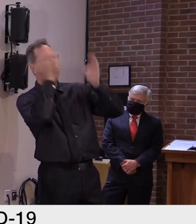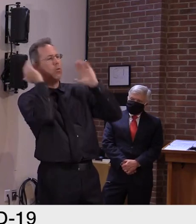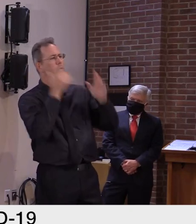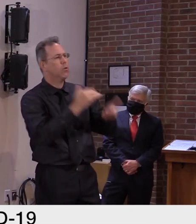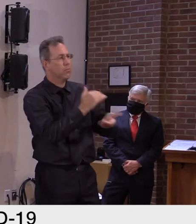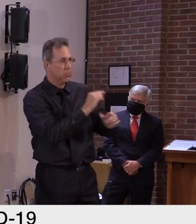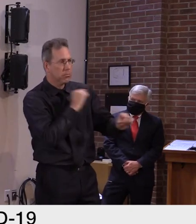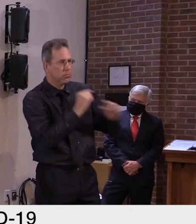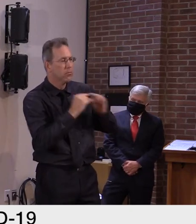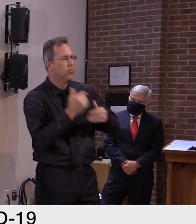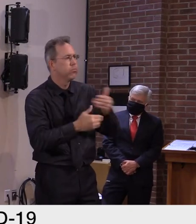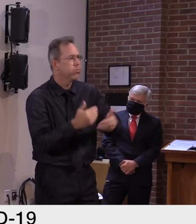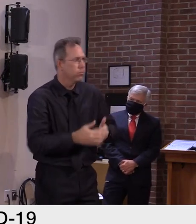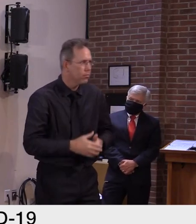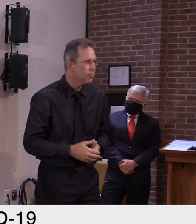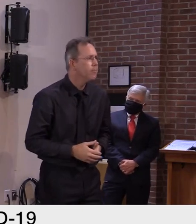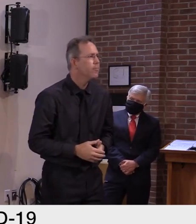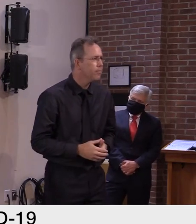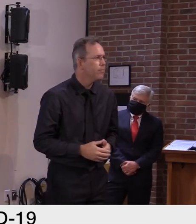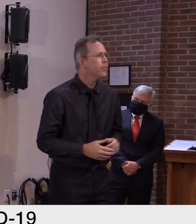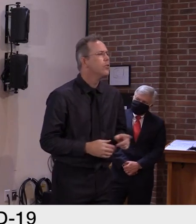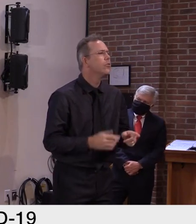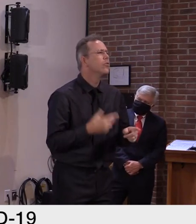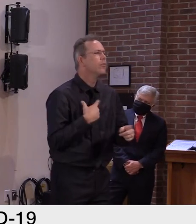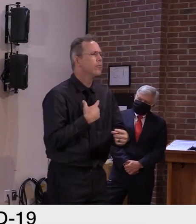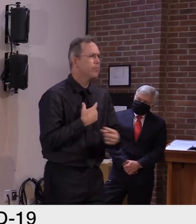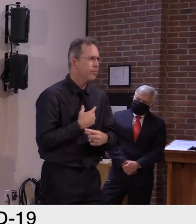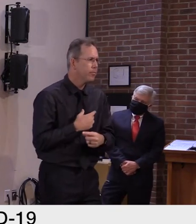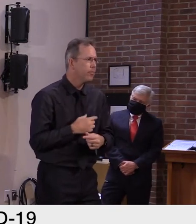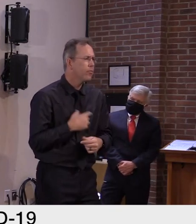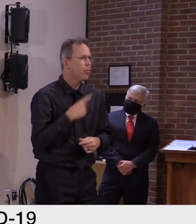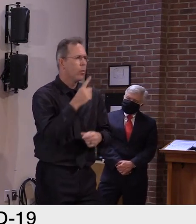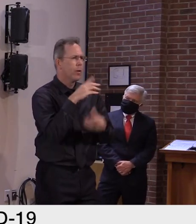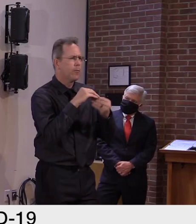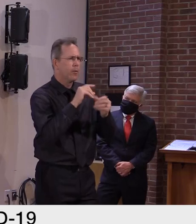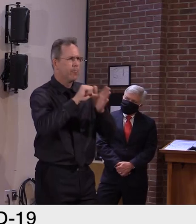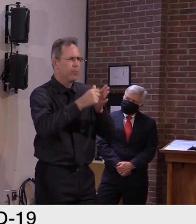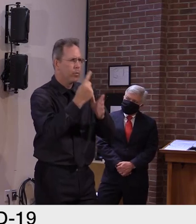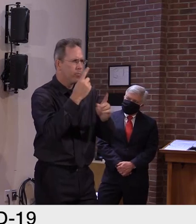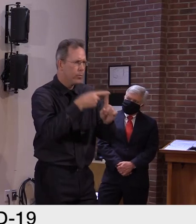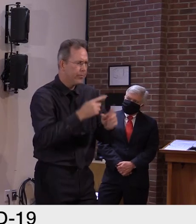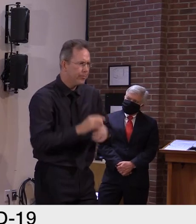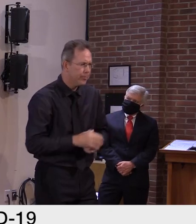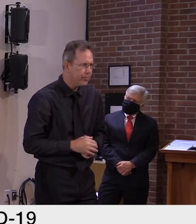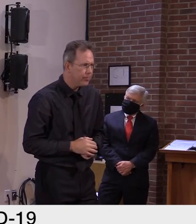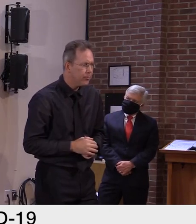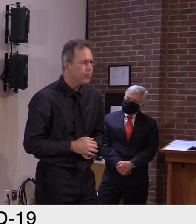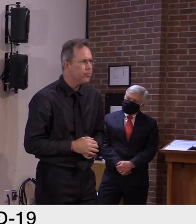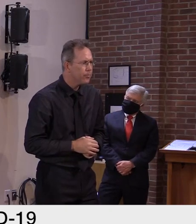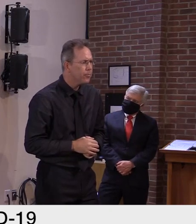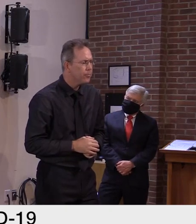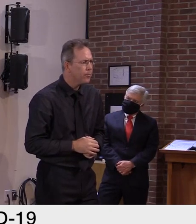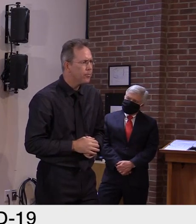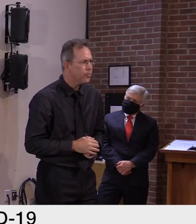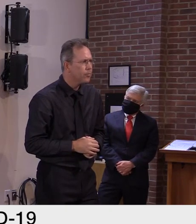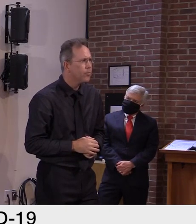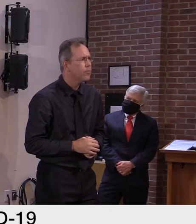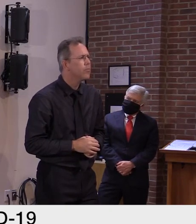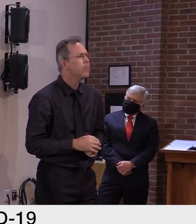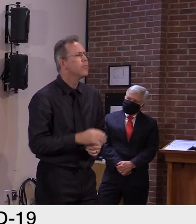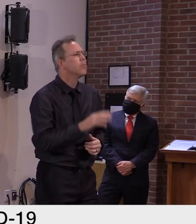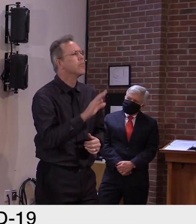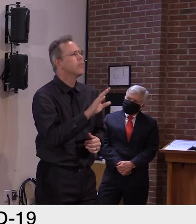I also want to just reinforce one other point that came up in your first question, because I don't want to set unrealistic